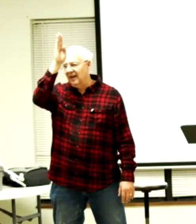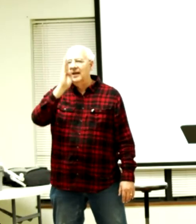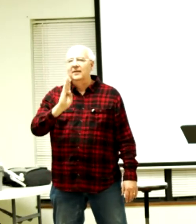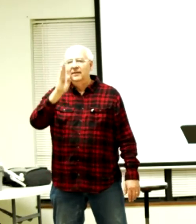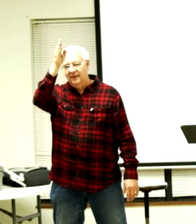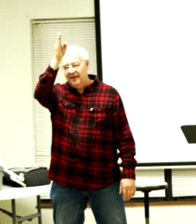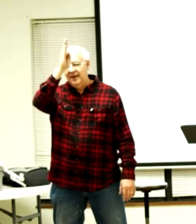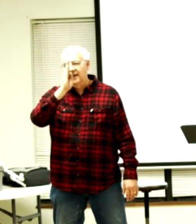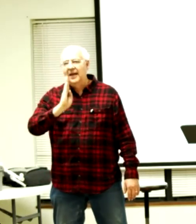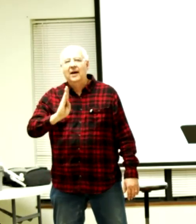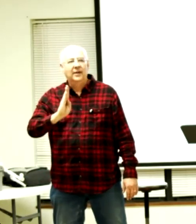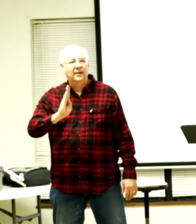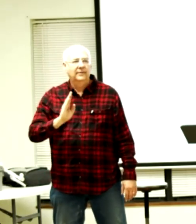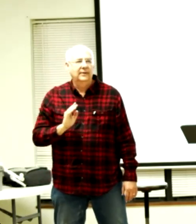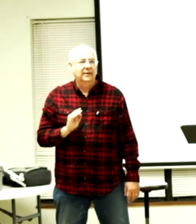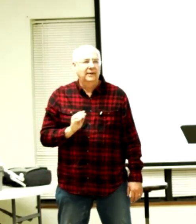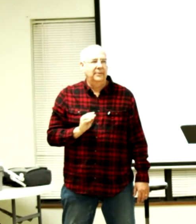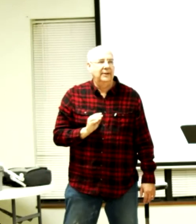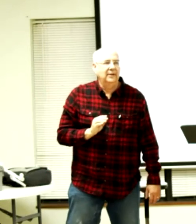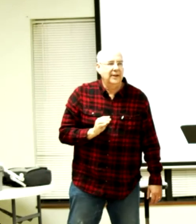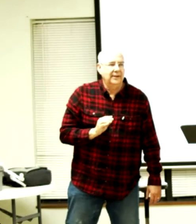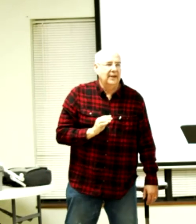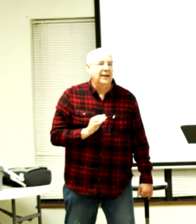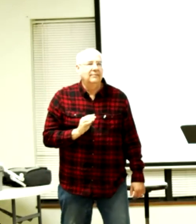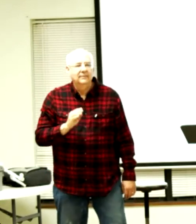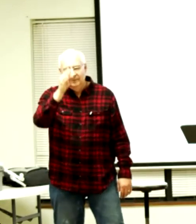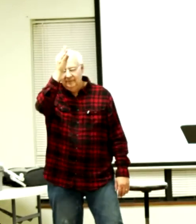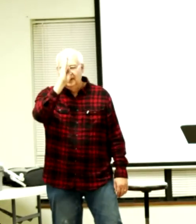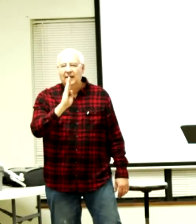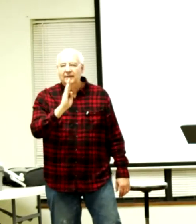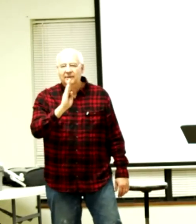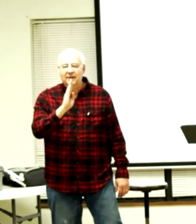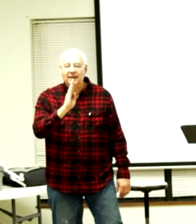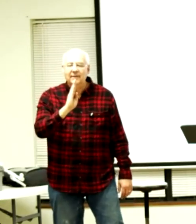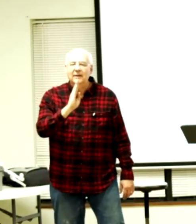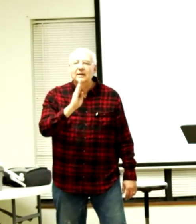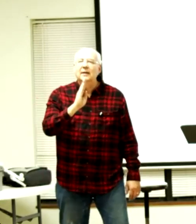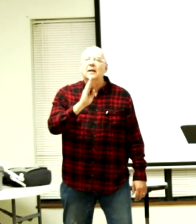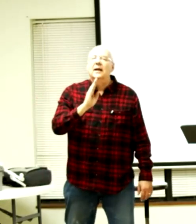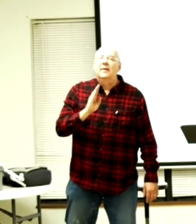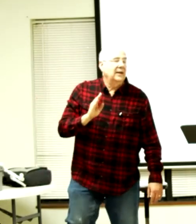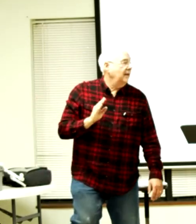like the in and out again a little bit. Okay. God. God. Okay. And